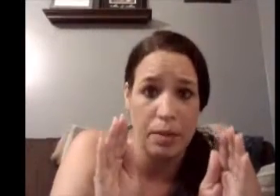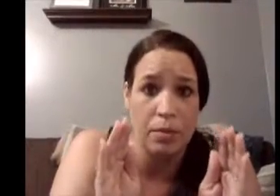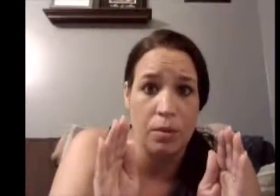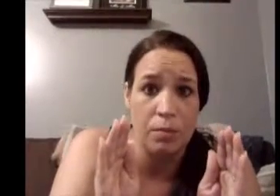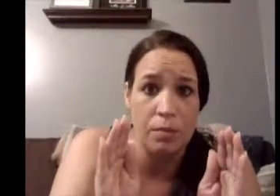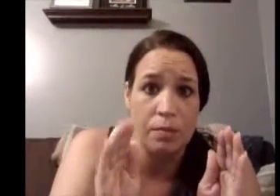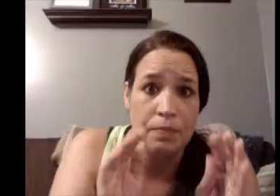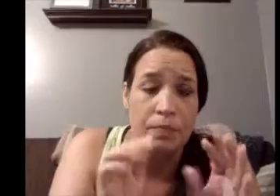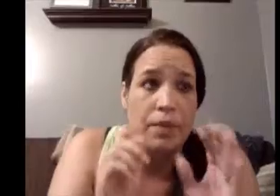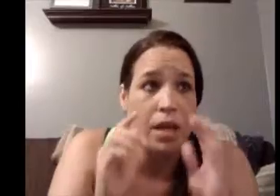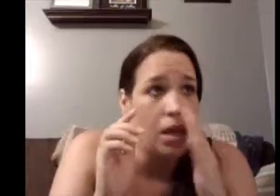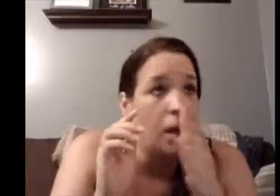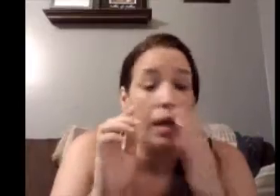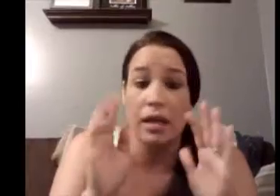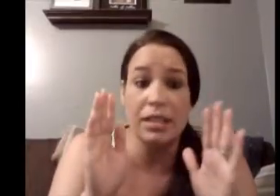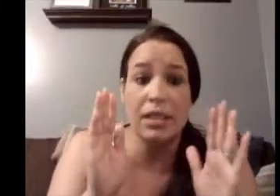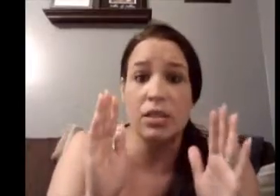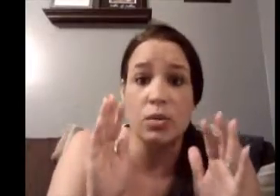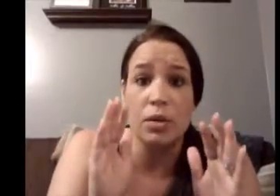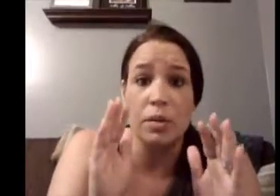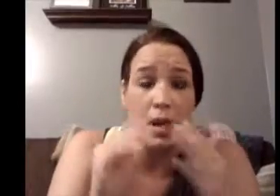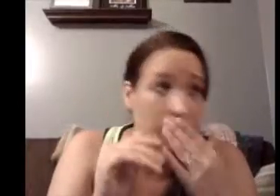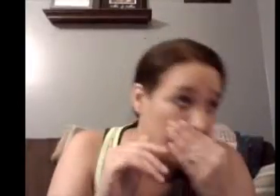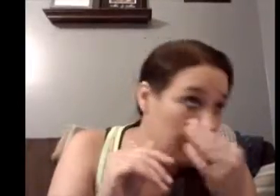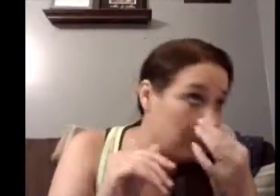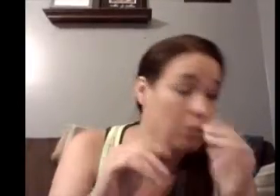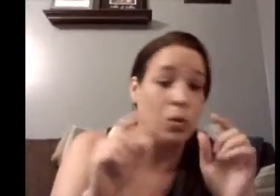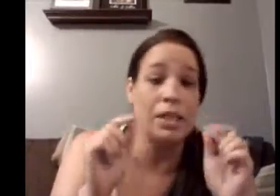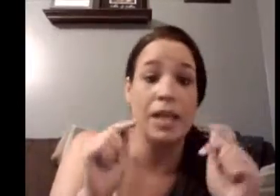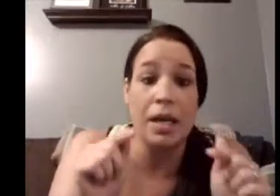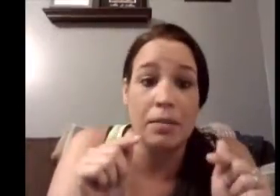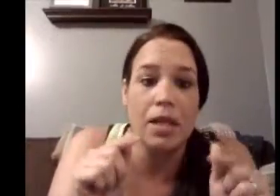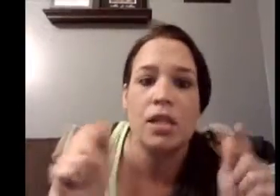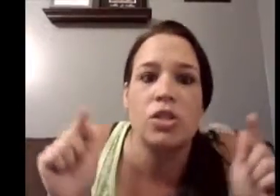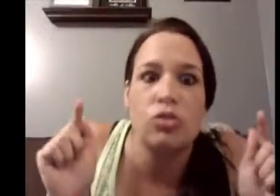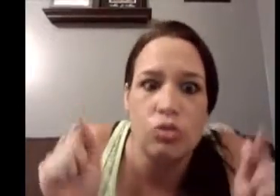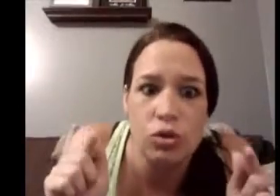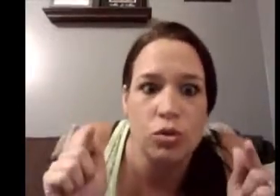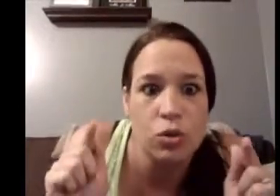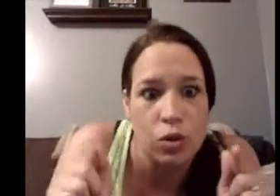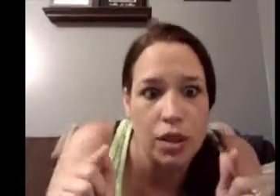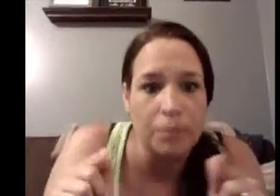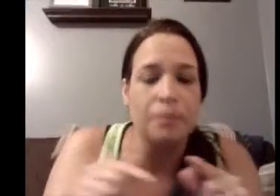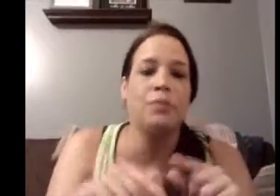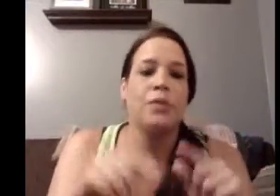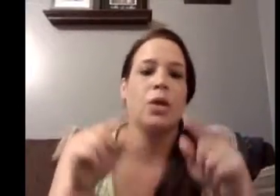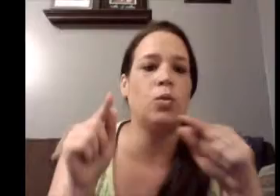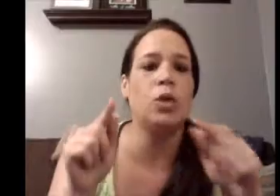people. Like, I tell you a story about it. Like, one time, and this is a true story. One